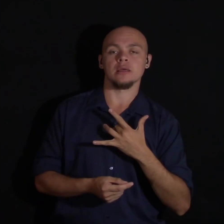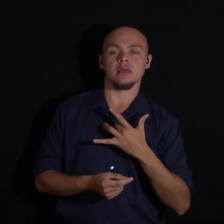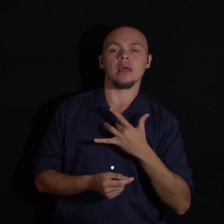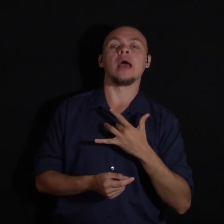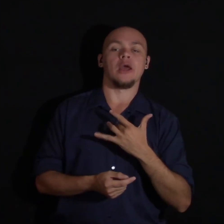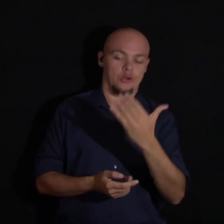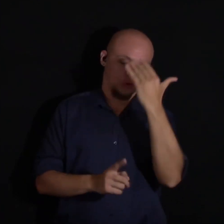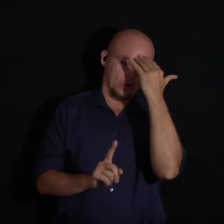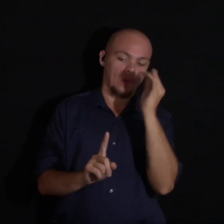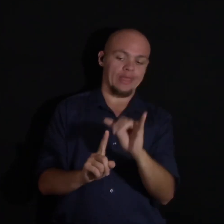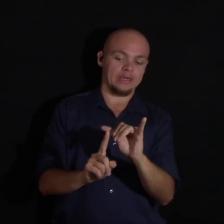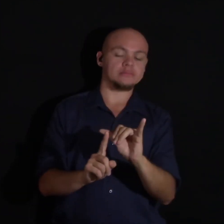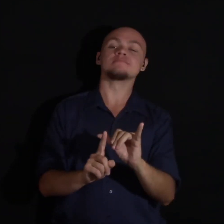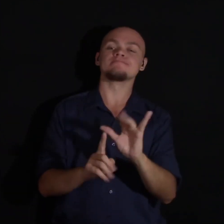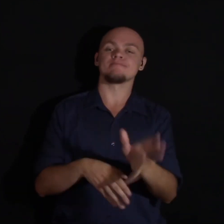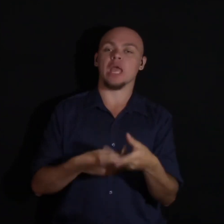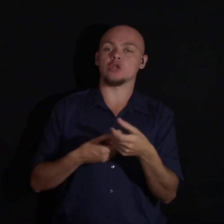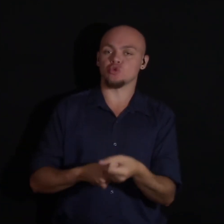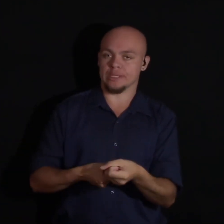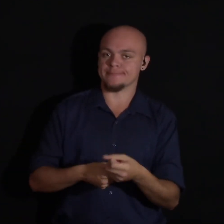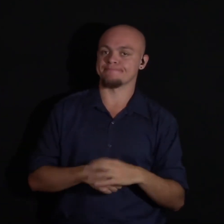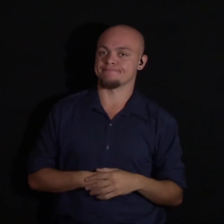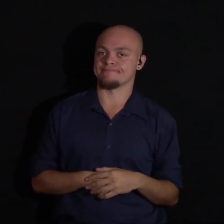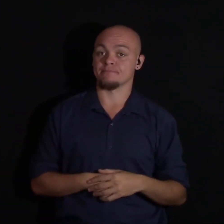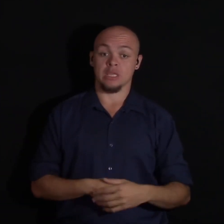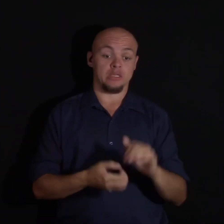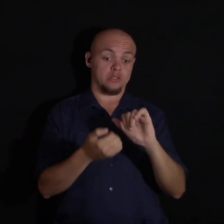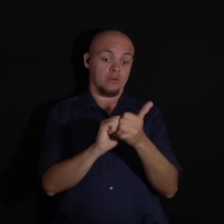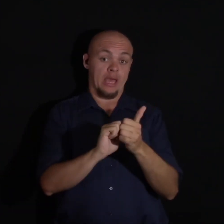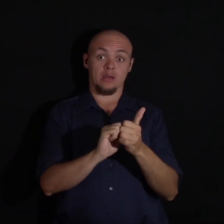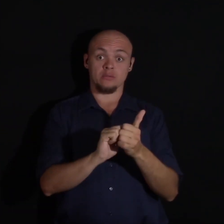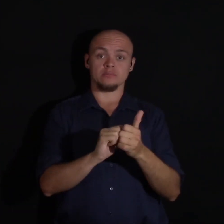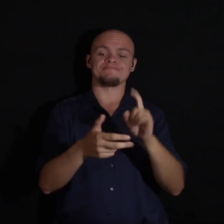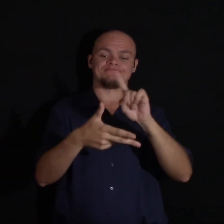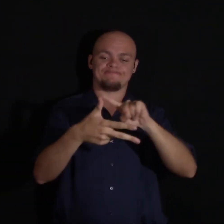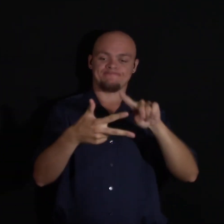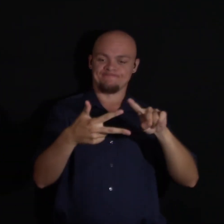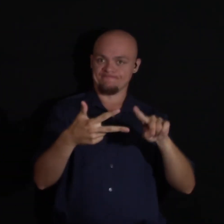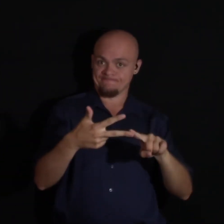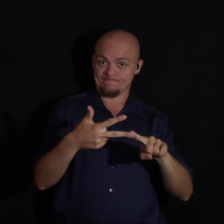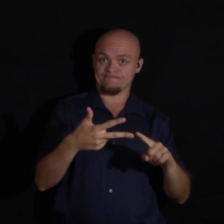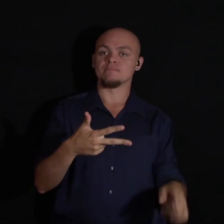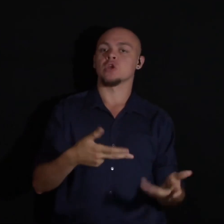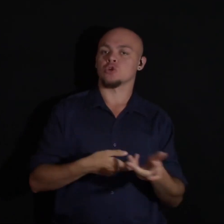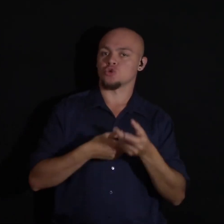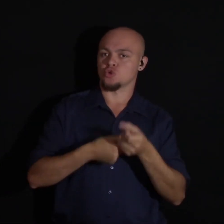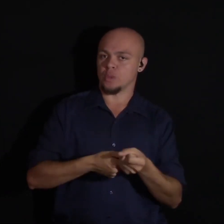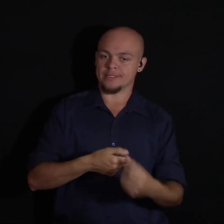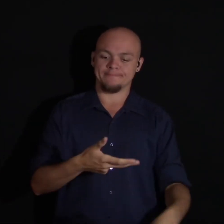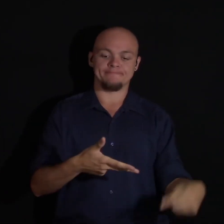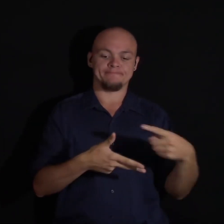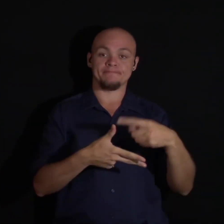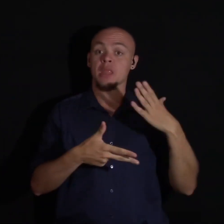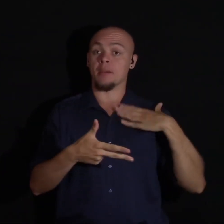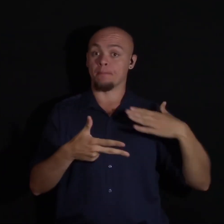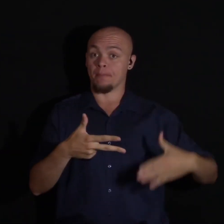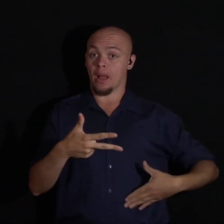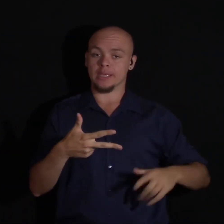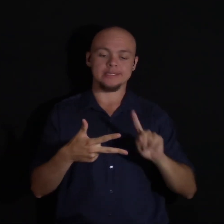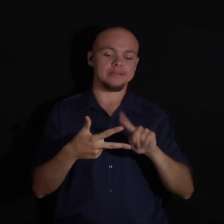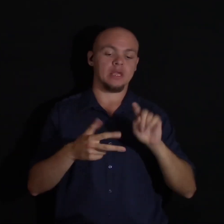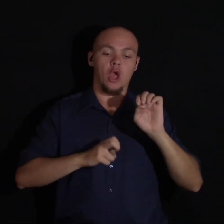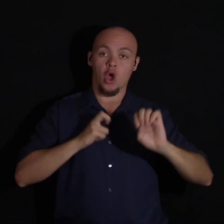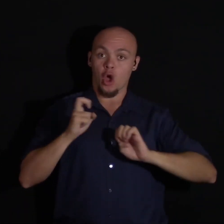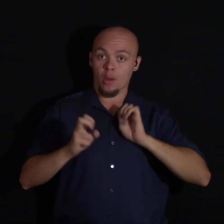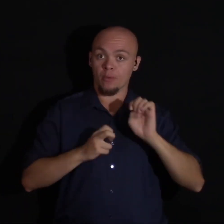how do we get here? We start by trusting three things: the reality of our bodies, the role of our emotions,